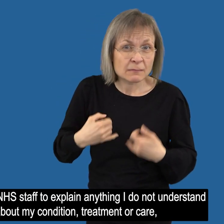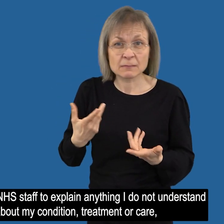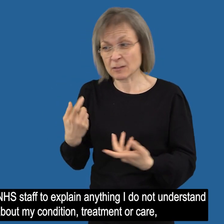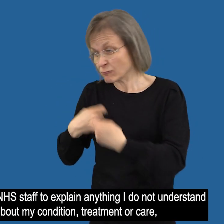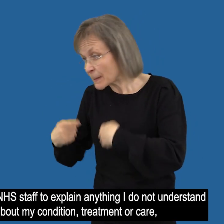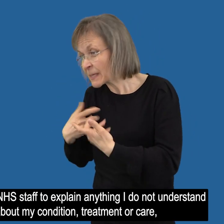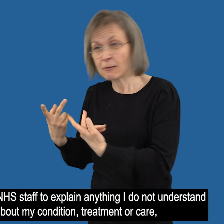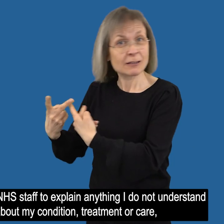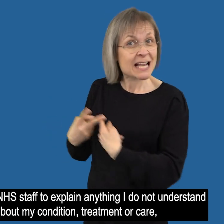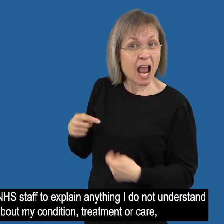not understand.